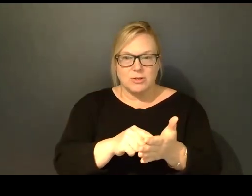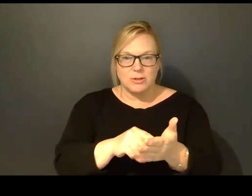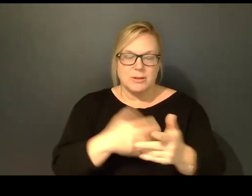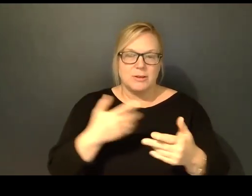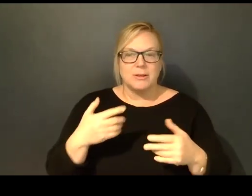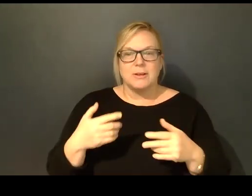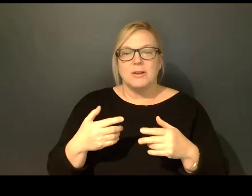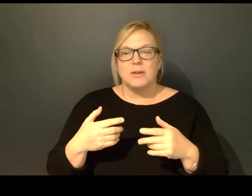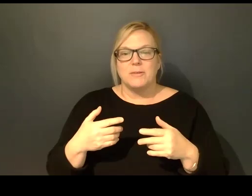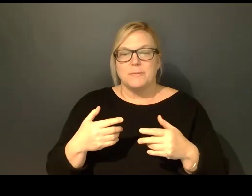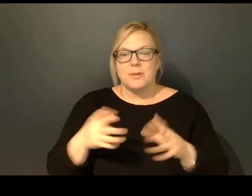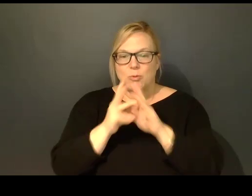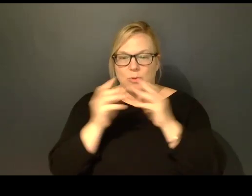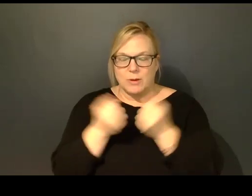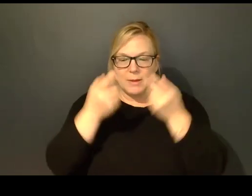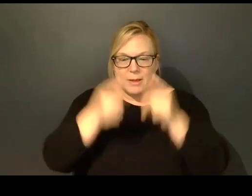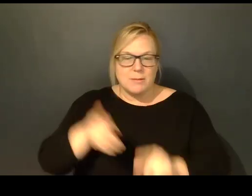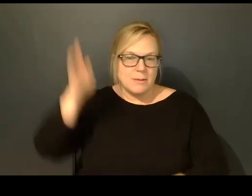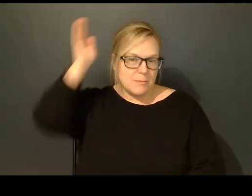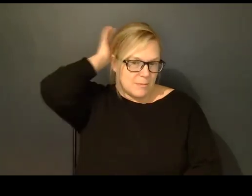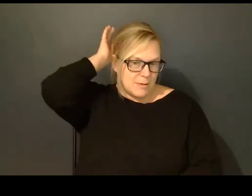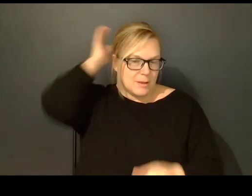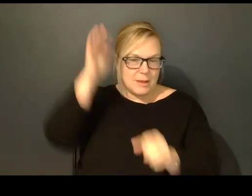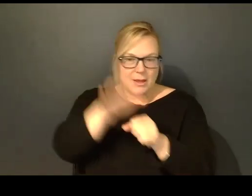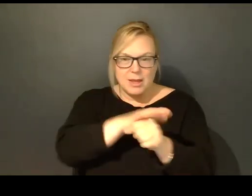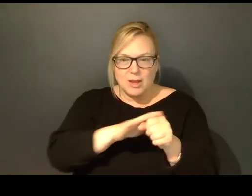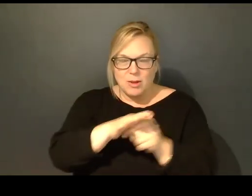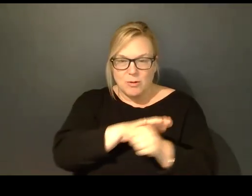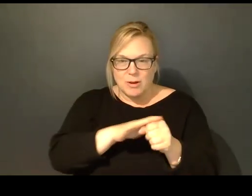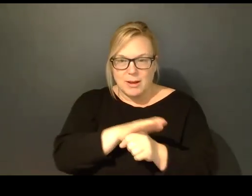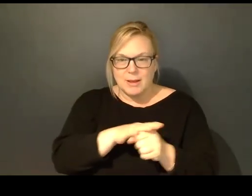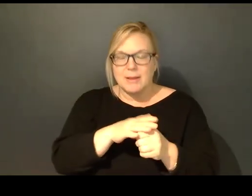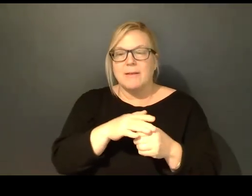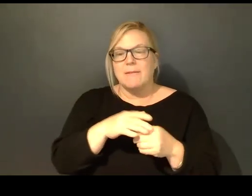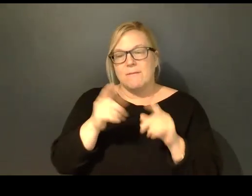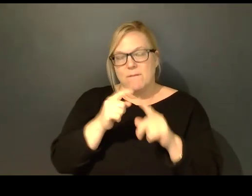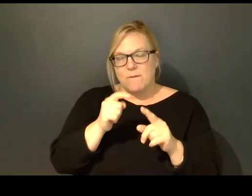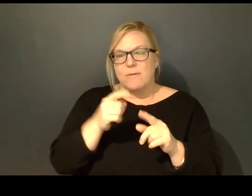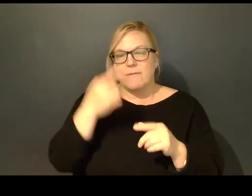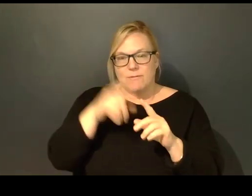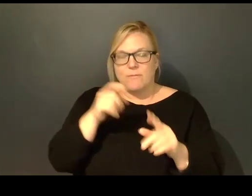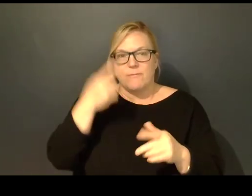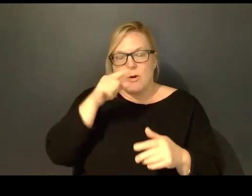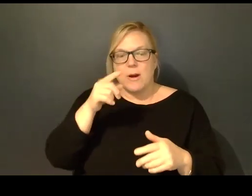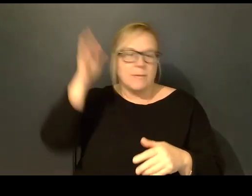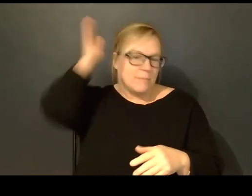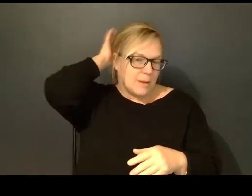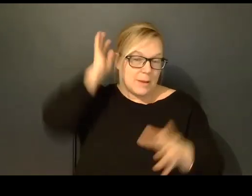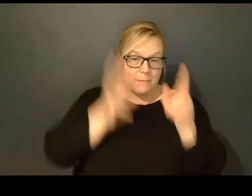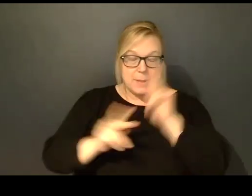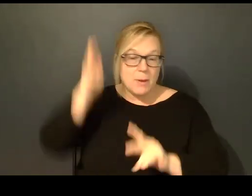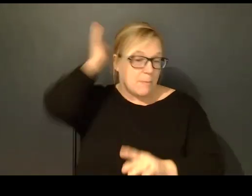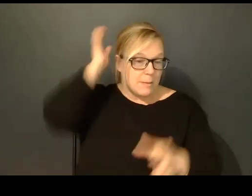from Mi'kma'ki, the traditional unceded territory of the Mi'kmaq Nation. Mi'kmaq people have made this land